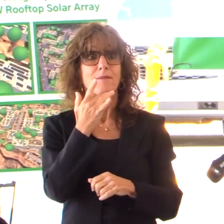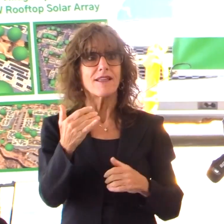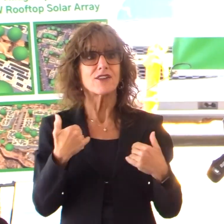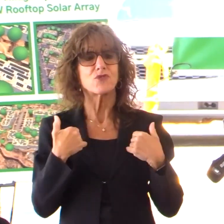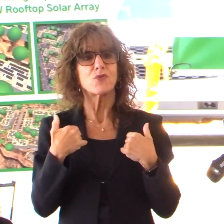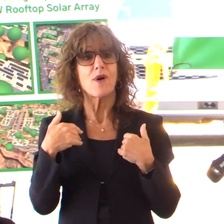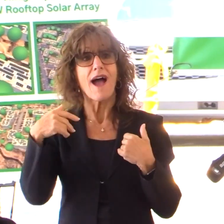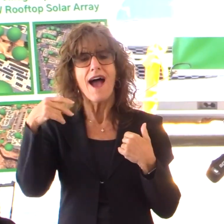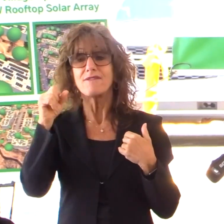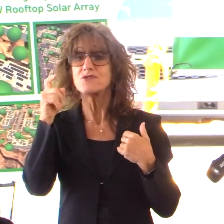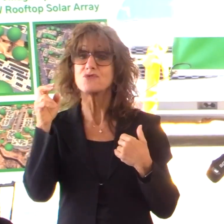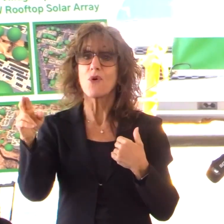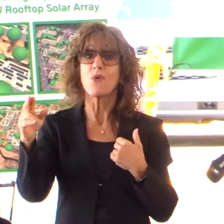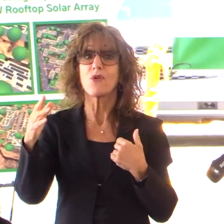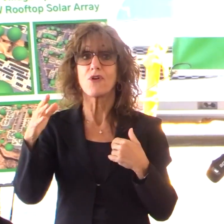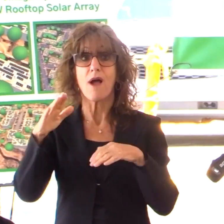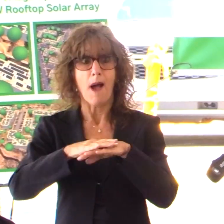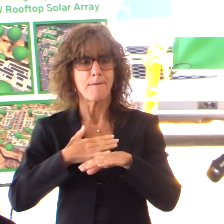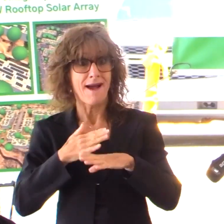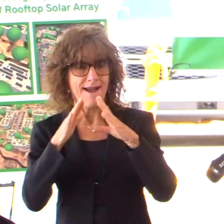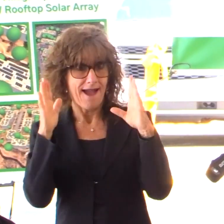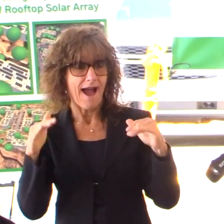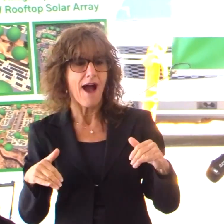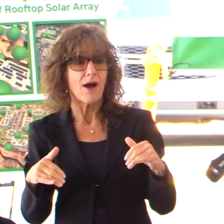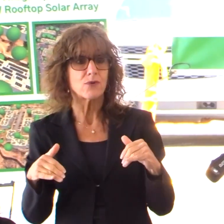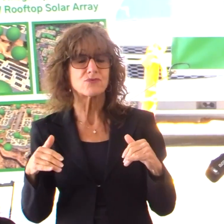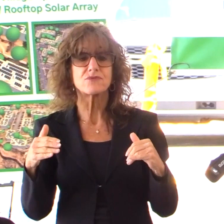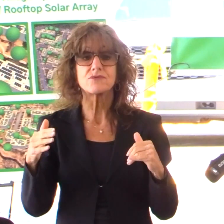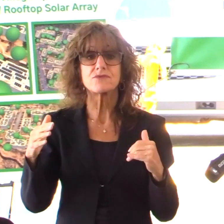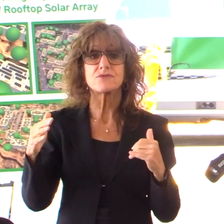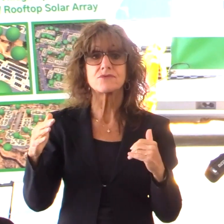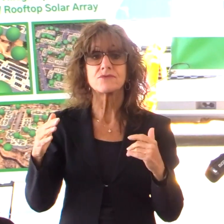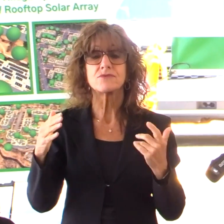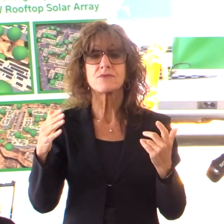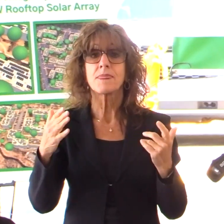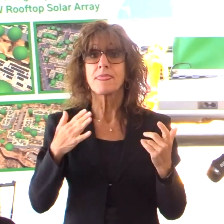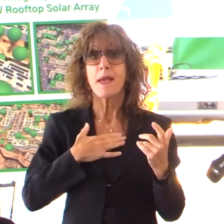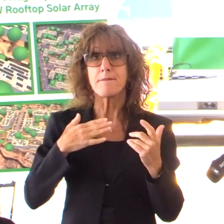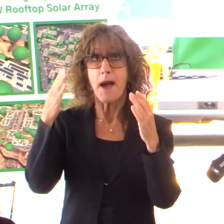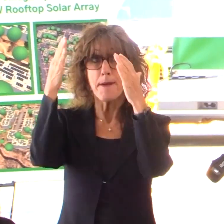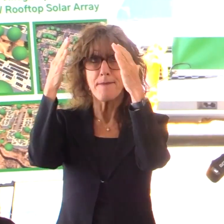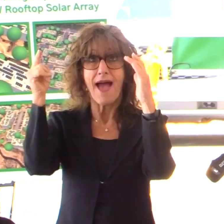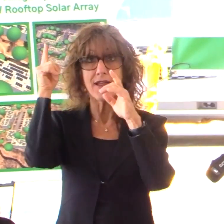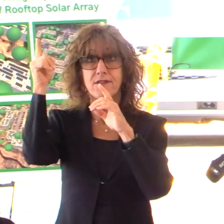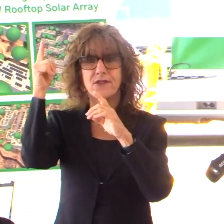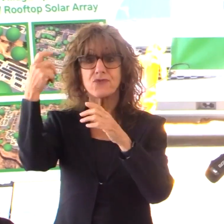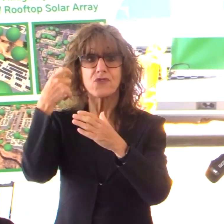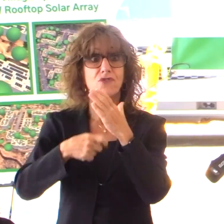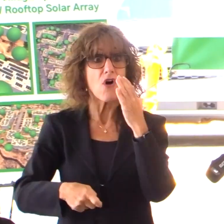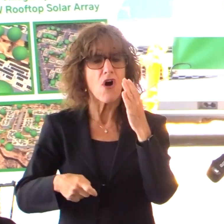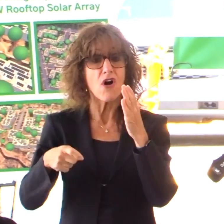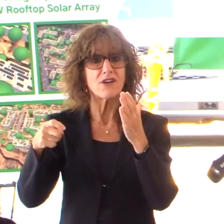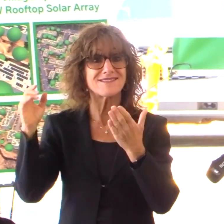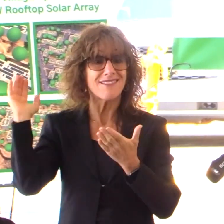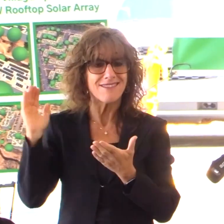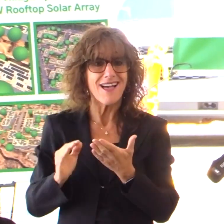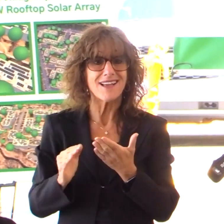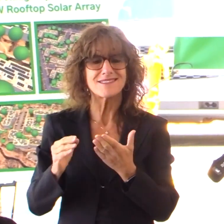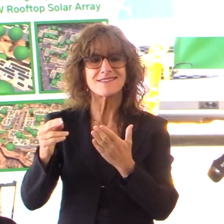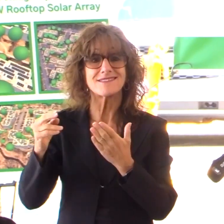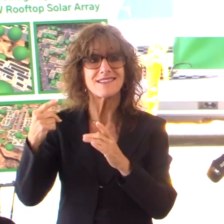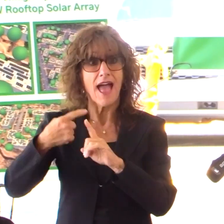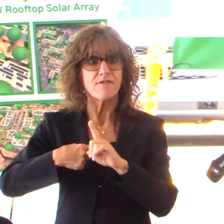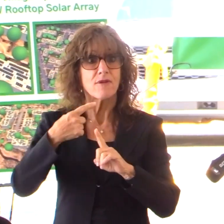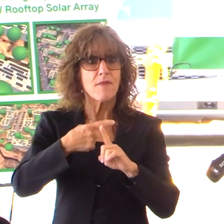solar panels on my house. I can tell you that I have my panels cost me less every month than my savings